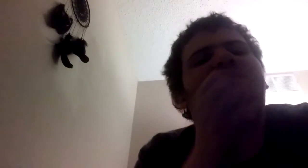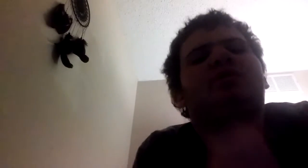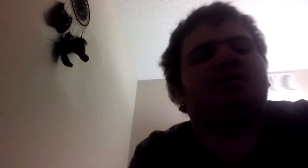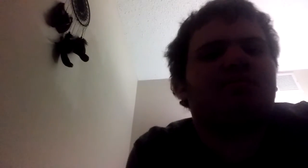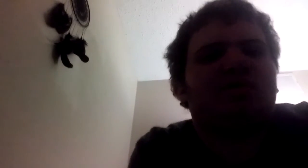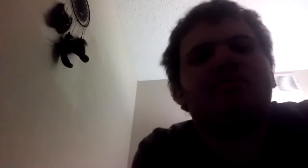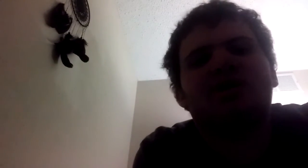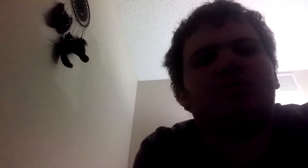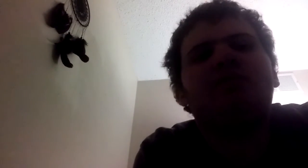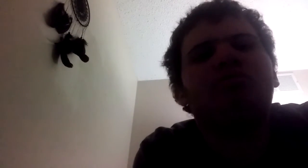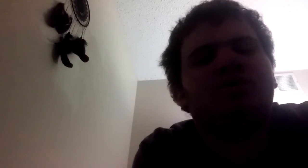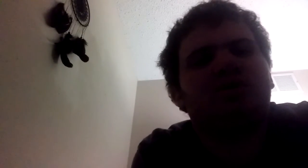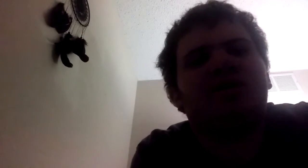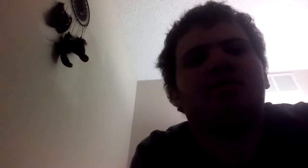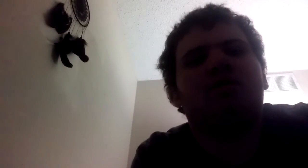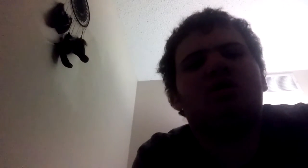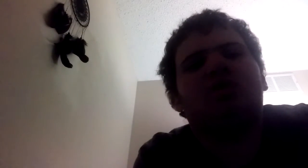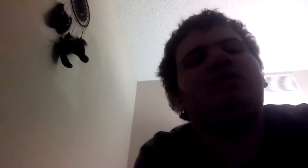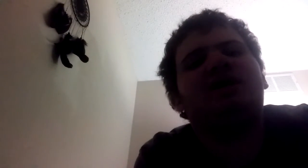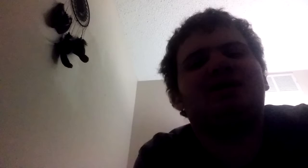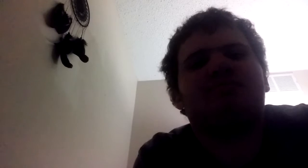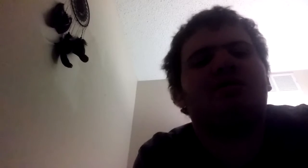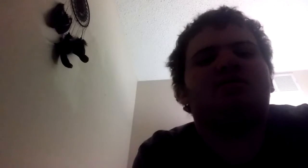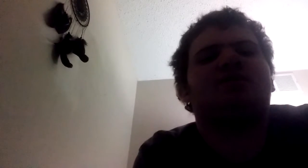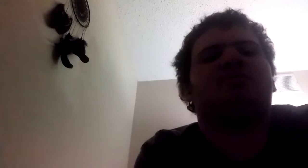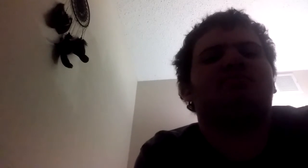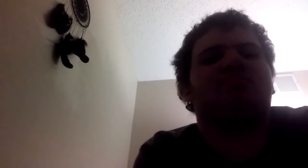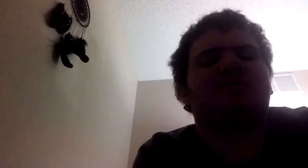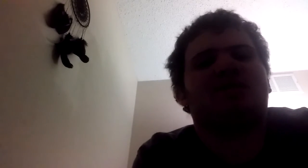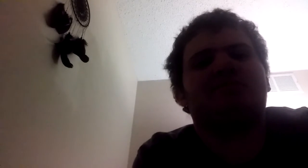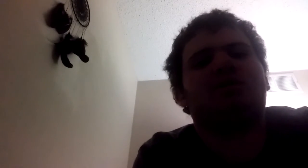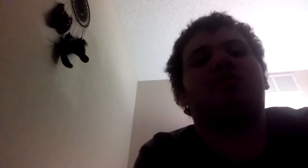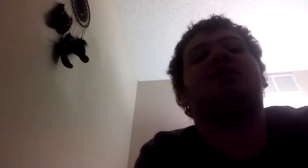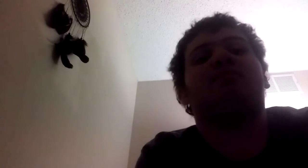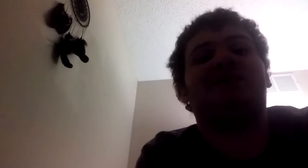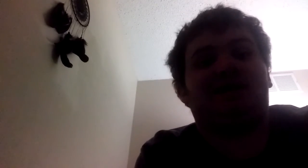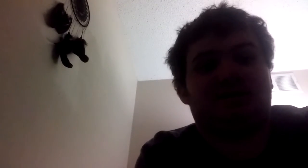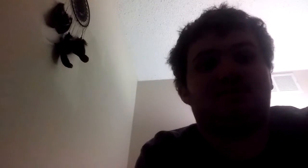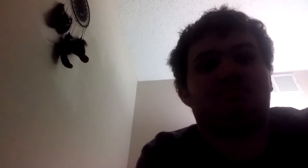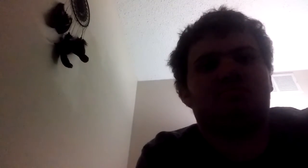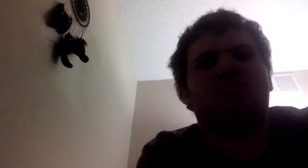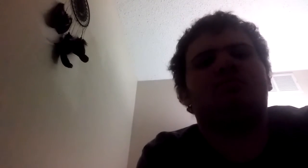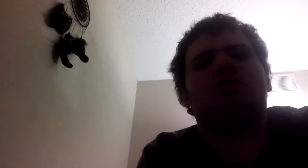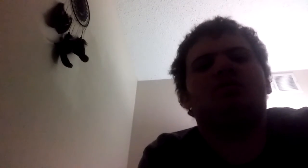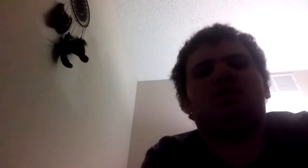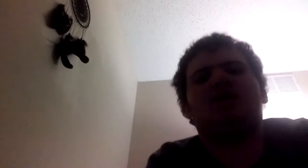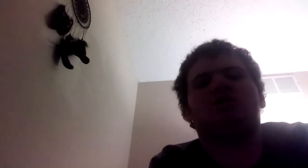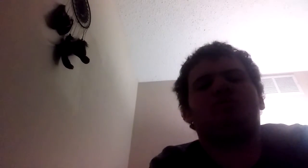But let me tell you, when I move into a new house, you will see that the Cyber Knuckles is a beast. He can do